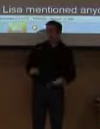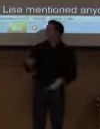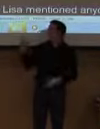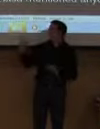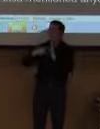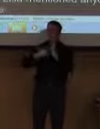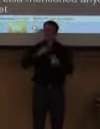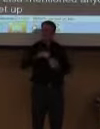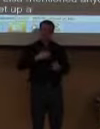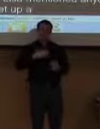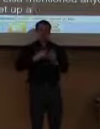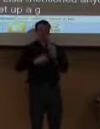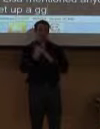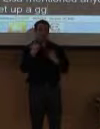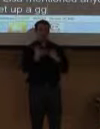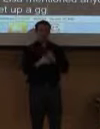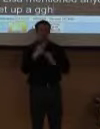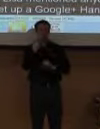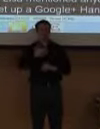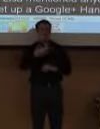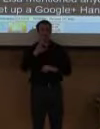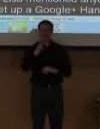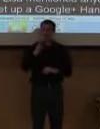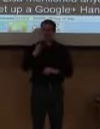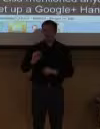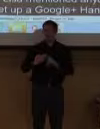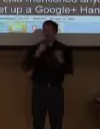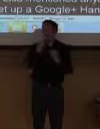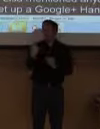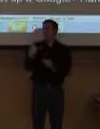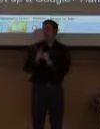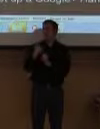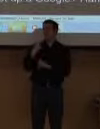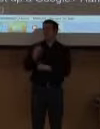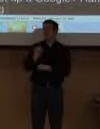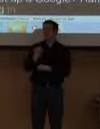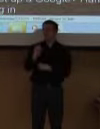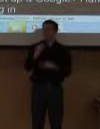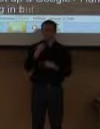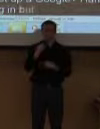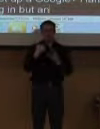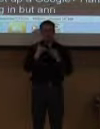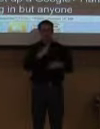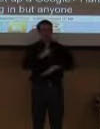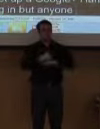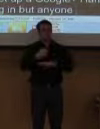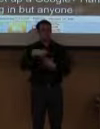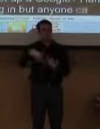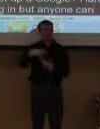showing specifically my project email here for my login, but anyone with a Google email can set up a Hangout with relative